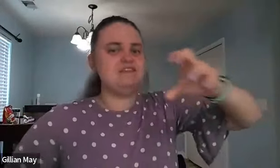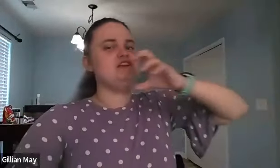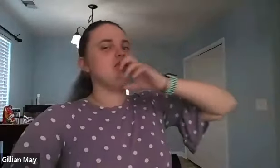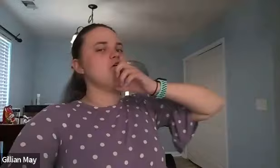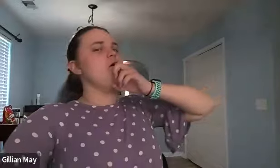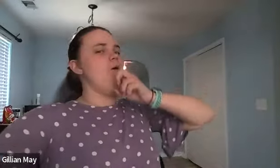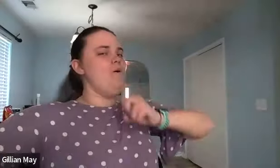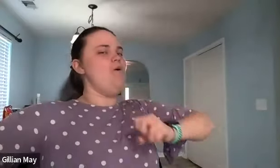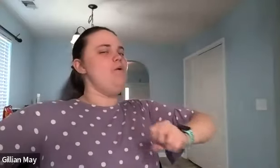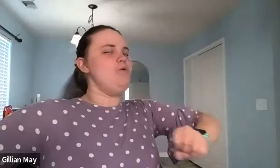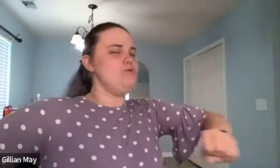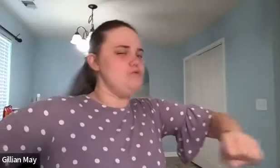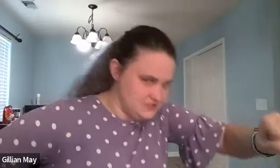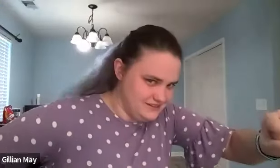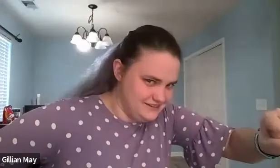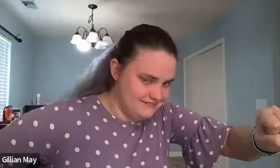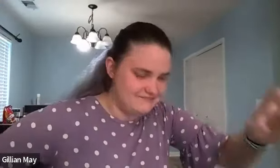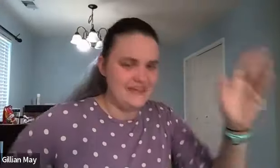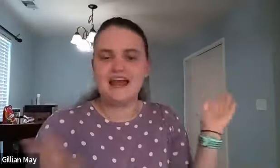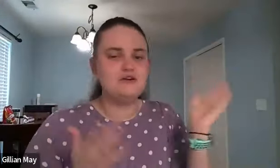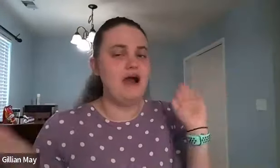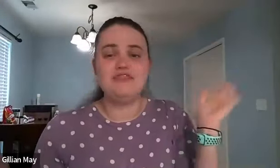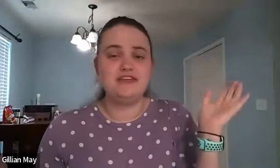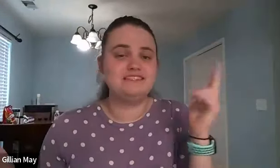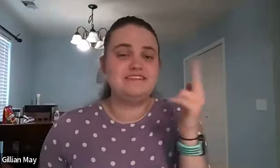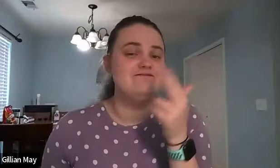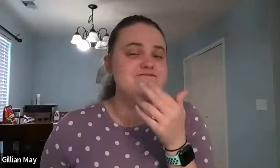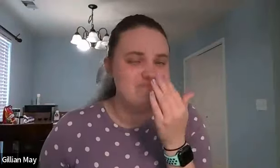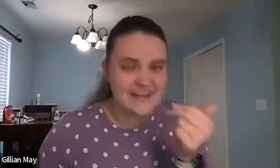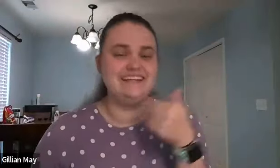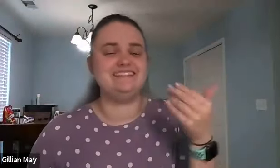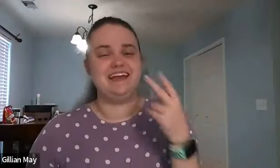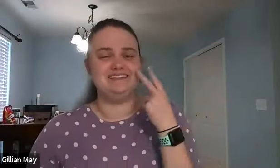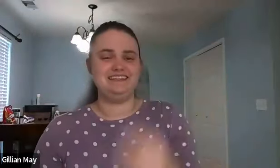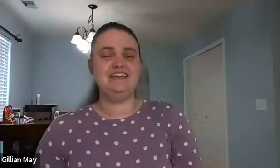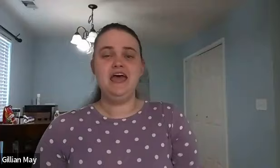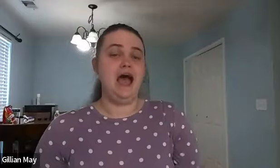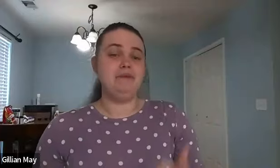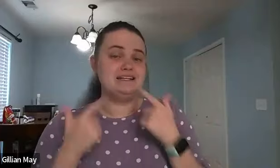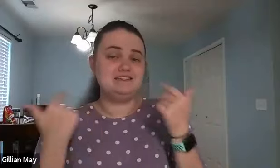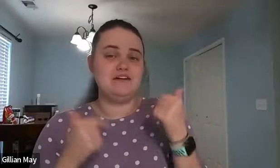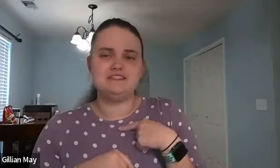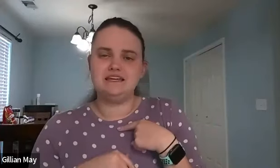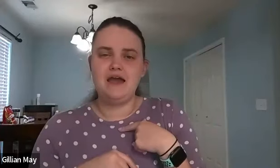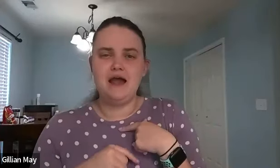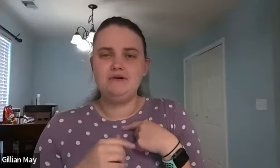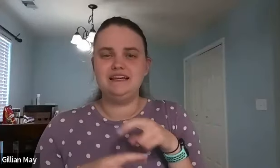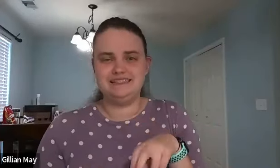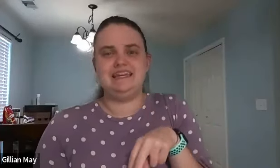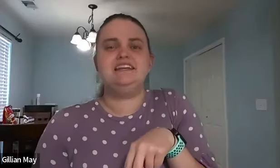literally will go old. And I don't know, I think it was the funniest thing I'd seen. I mean, I still laugh because like I would like stand up